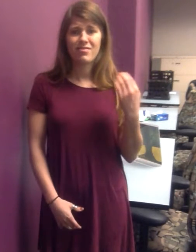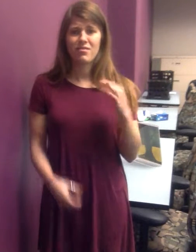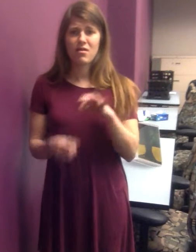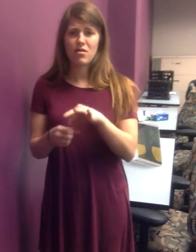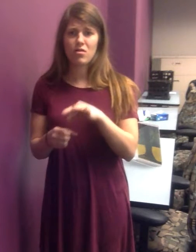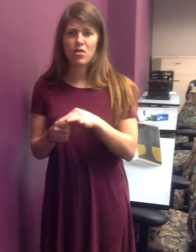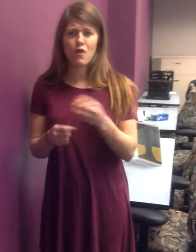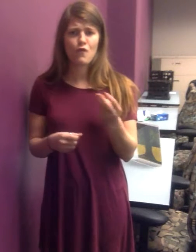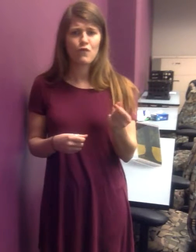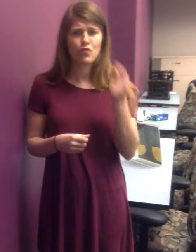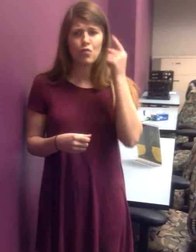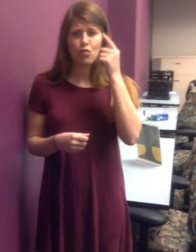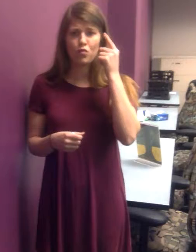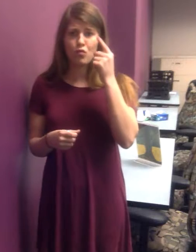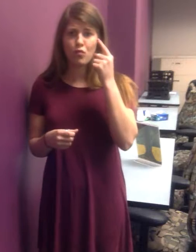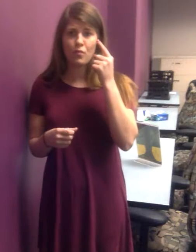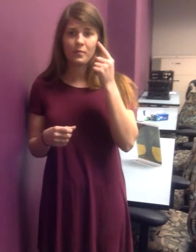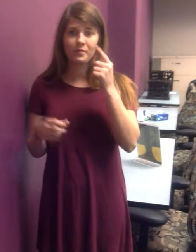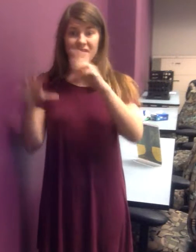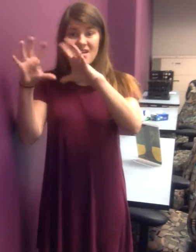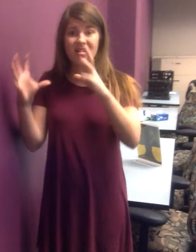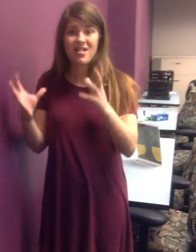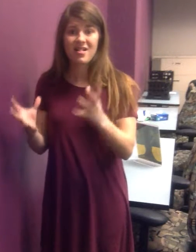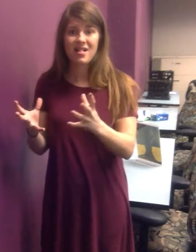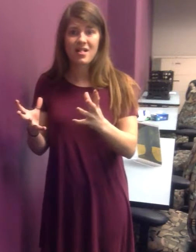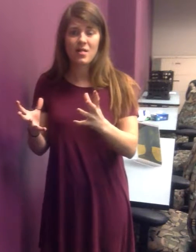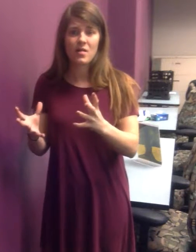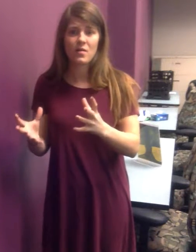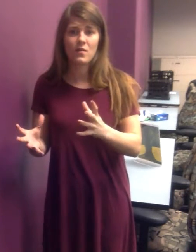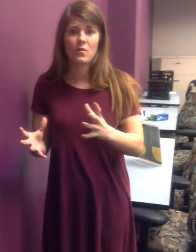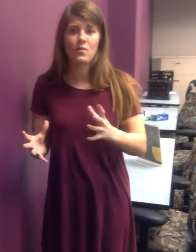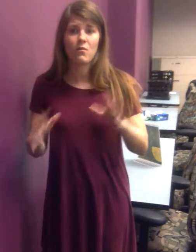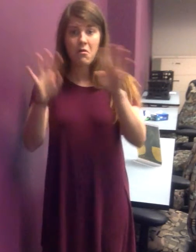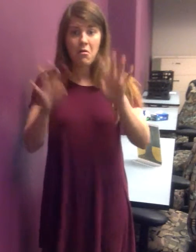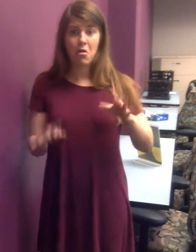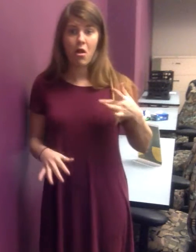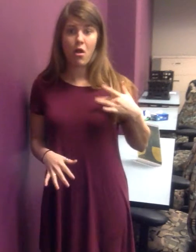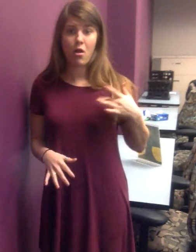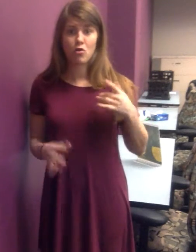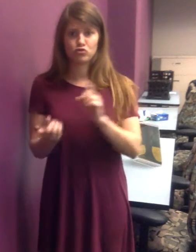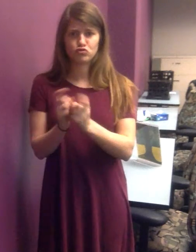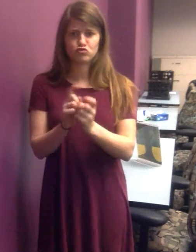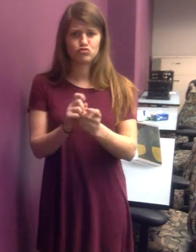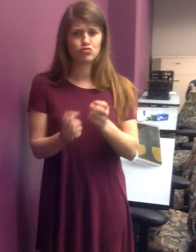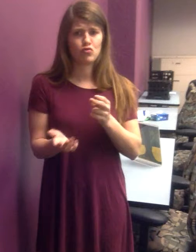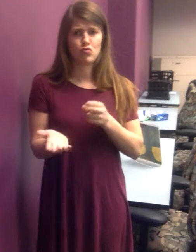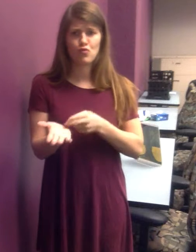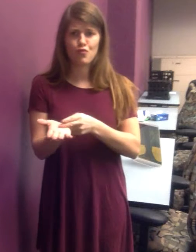real. Climate change poses a growing danger. The risks of climate change are real. But since then, a successful campaign has